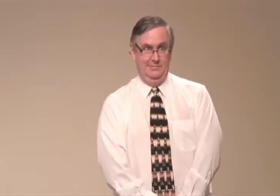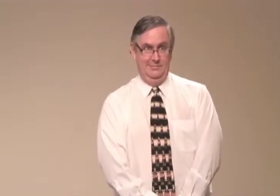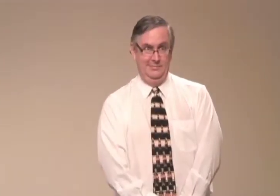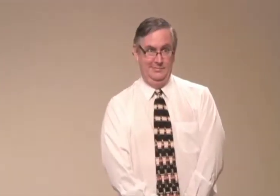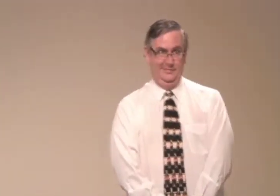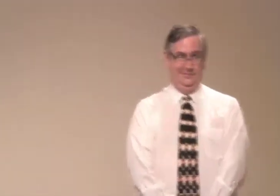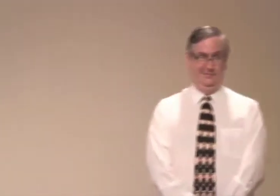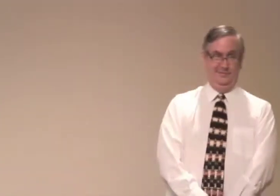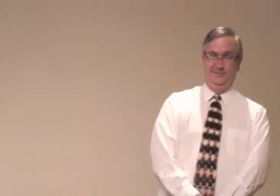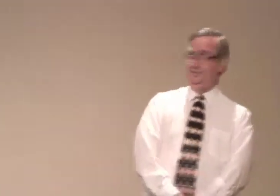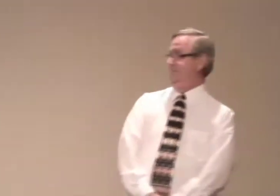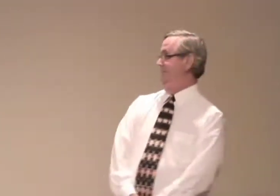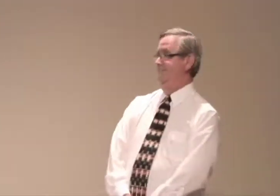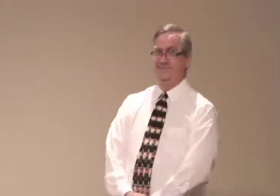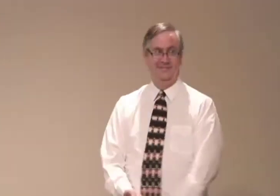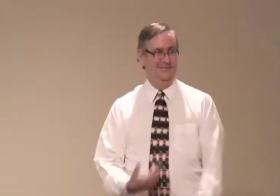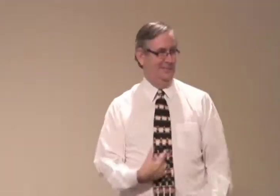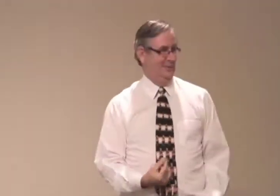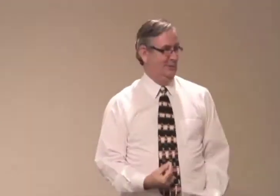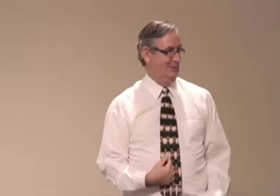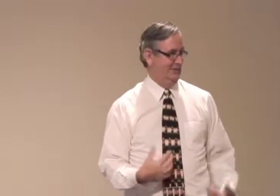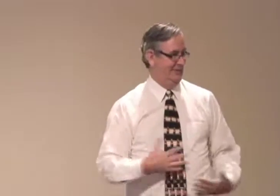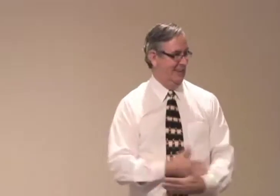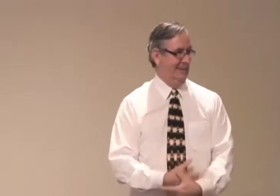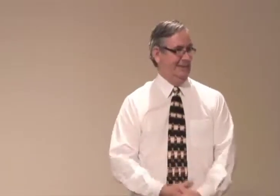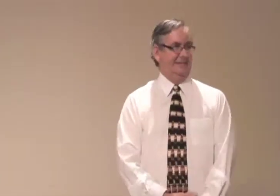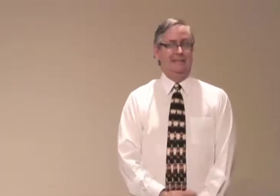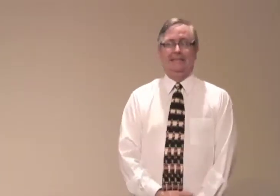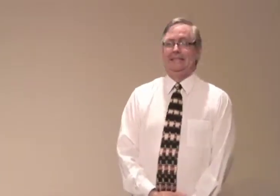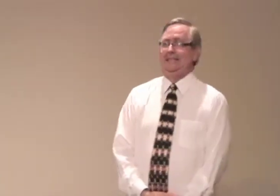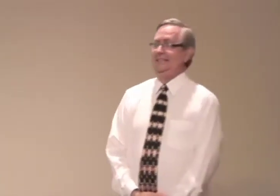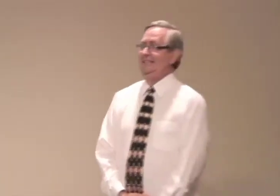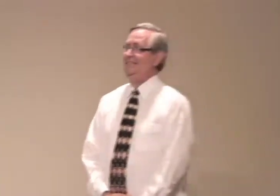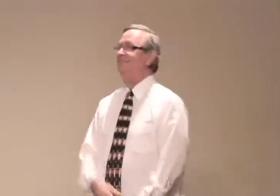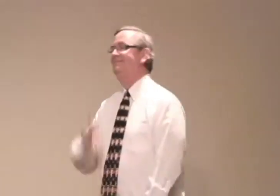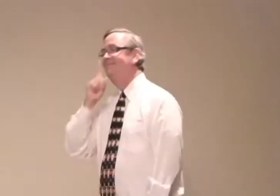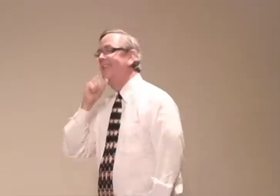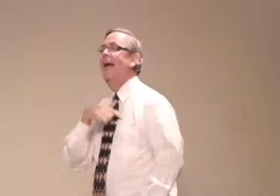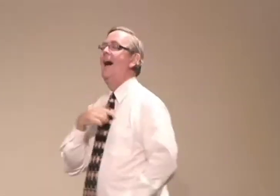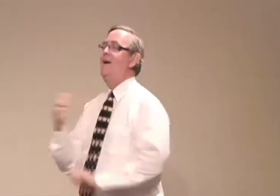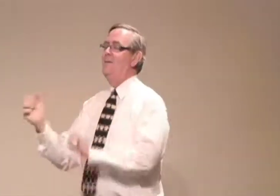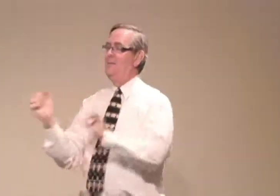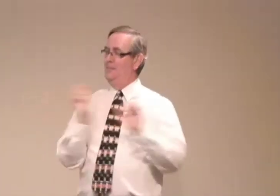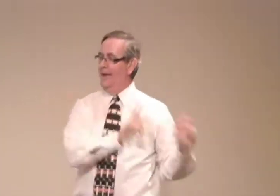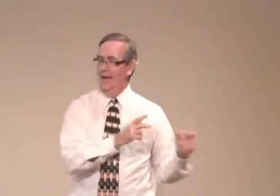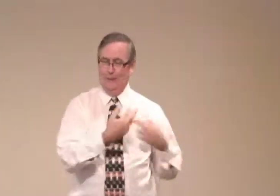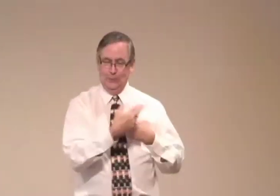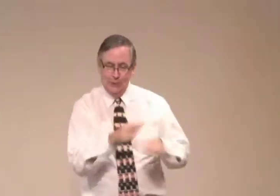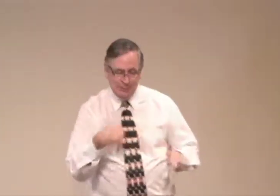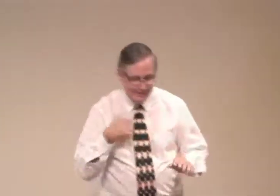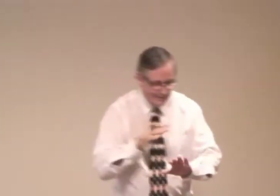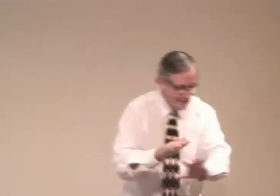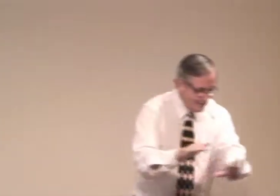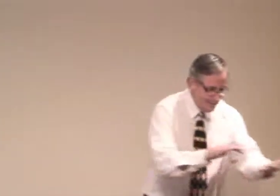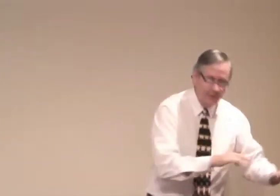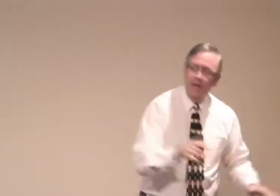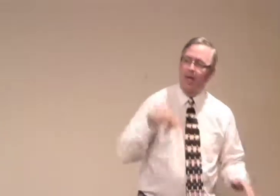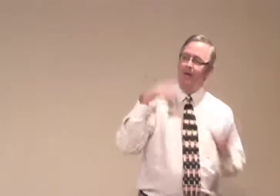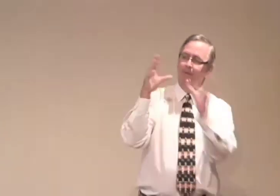And he looked at me. And I said, What am I supposed to do? I'm scared. He's got to look at him. We went back to